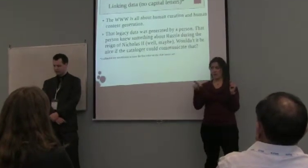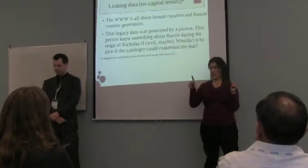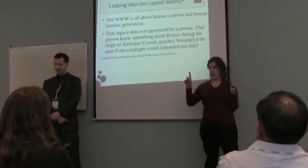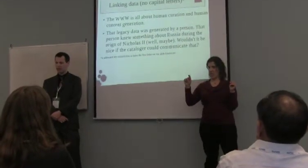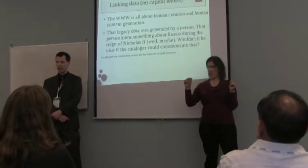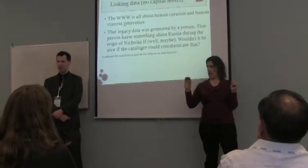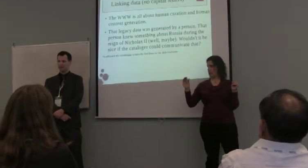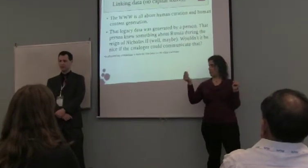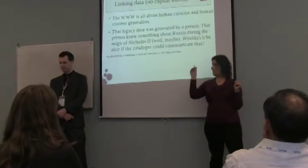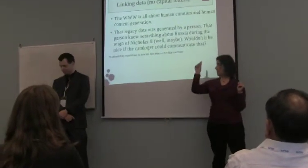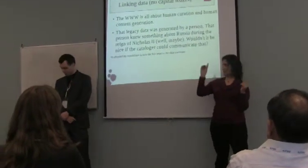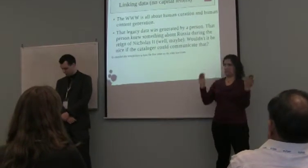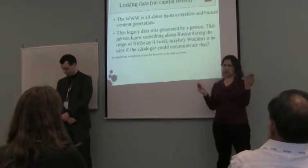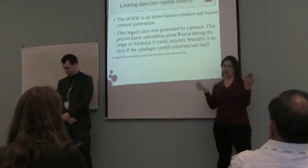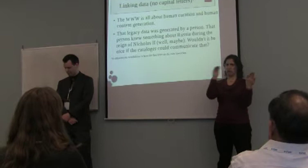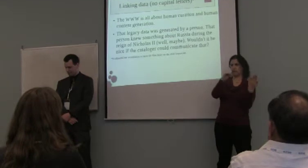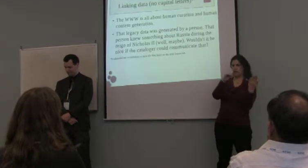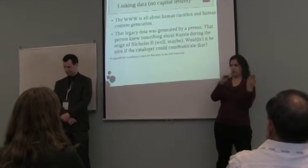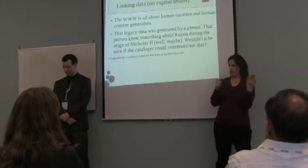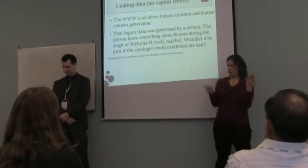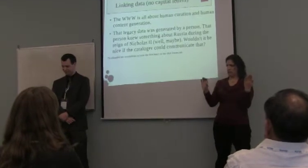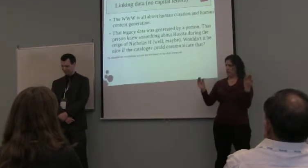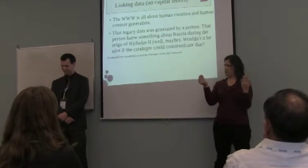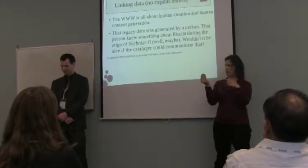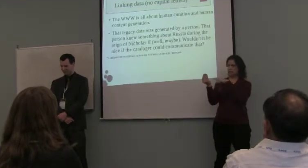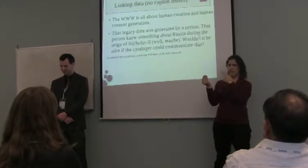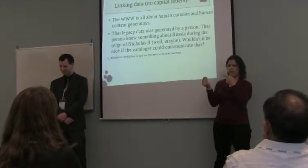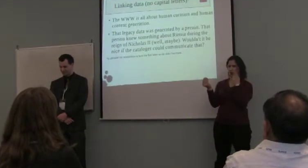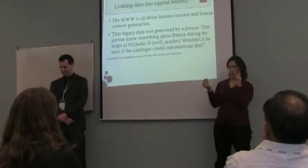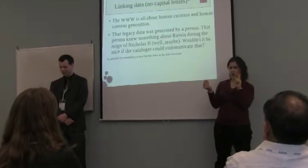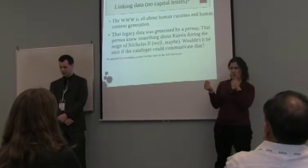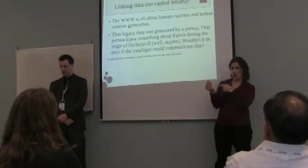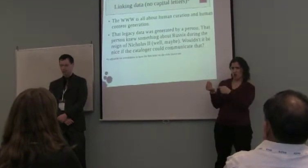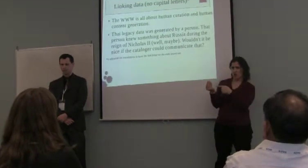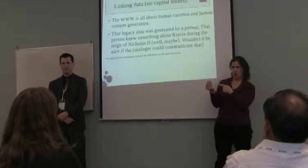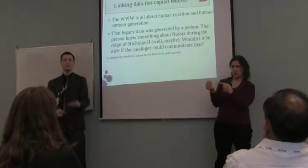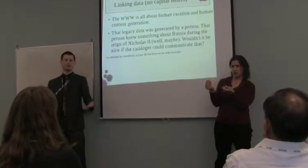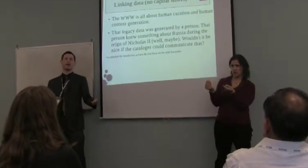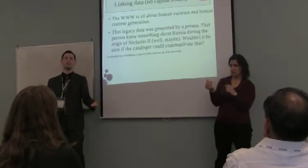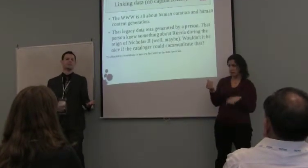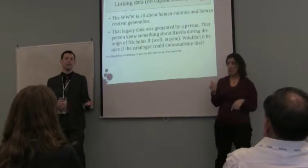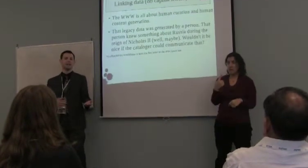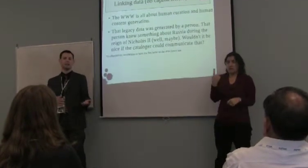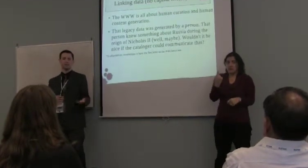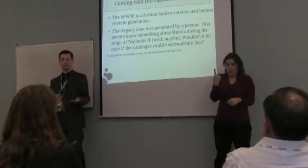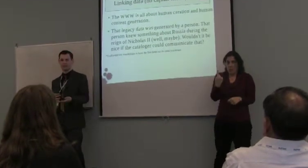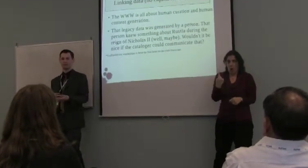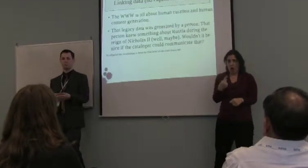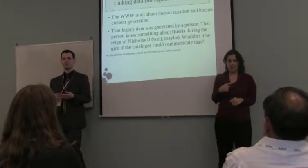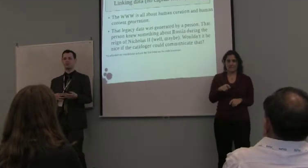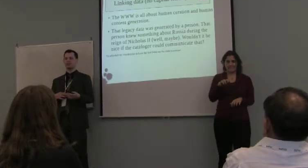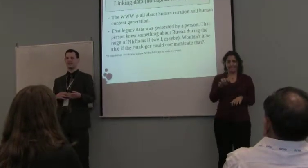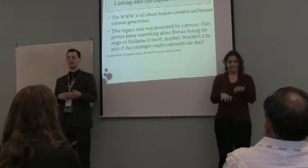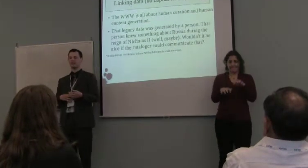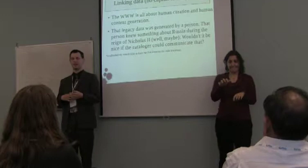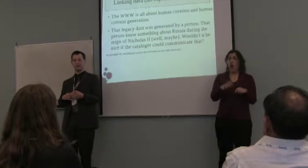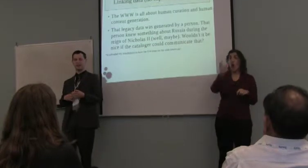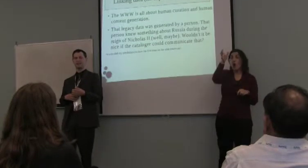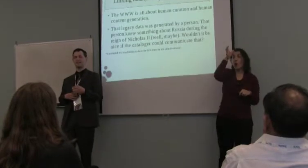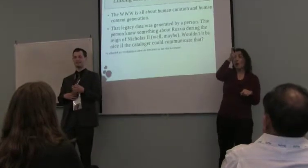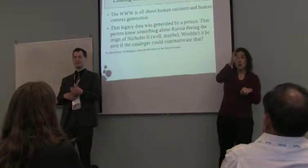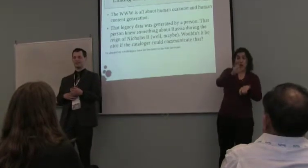and let's think about where it came from. Well, someone typed it in. The computer did not